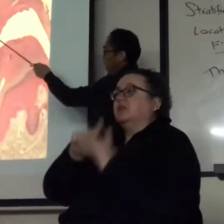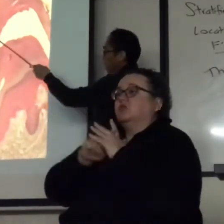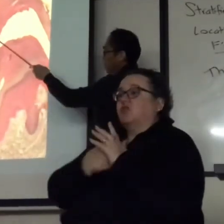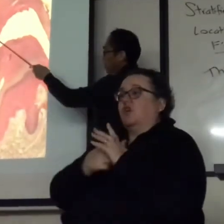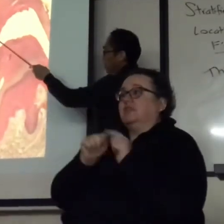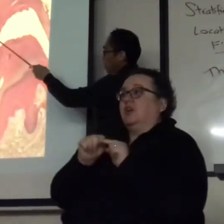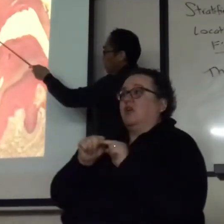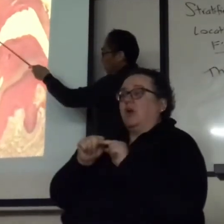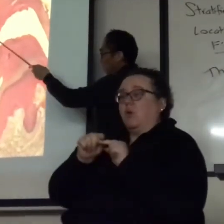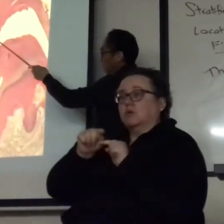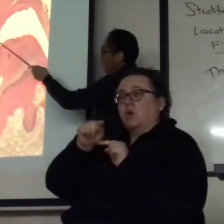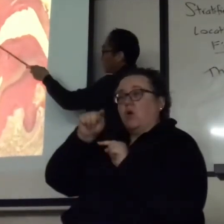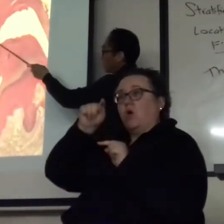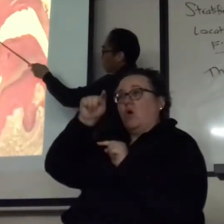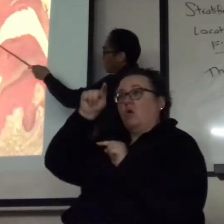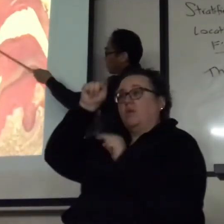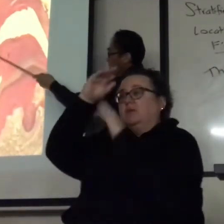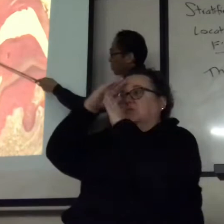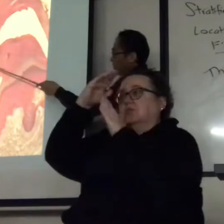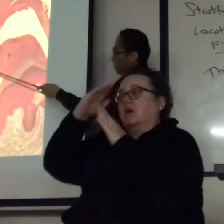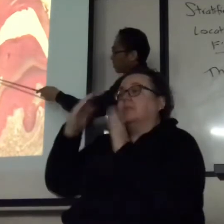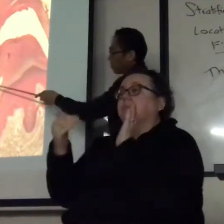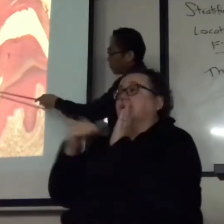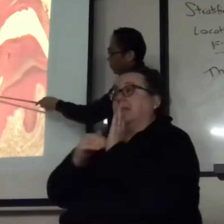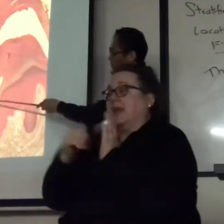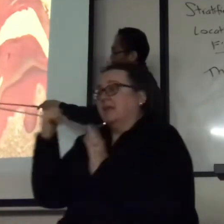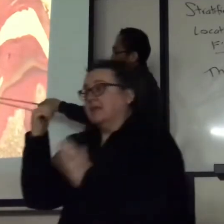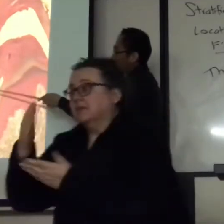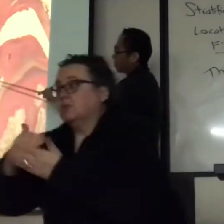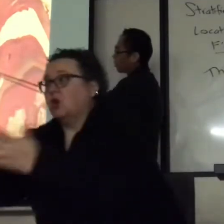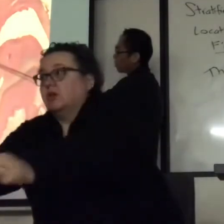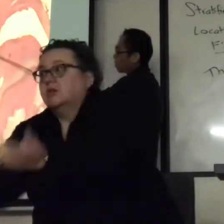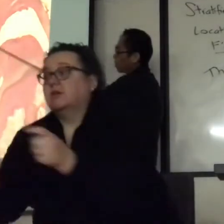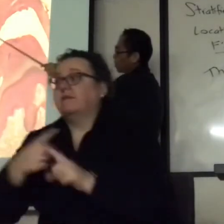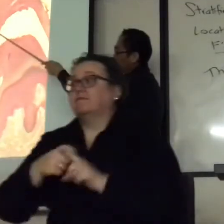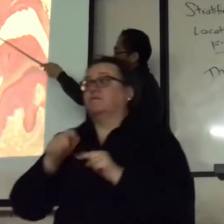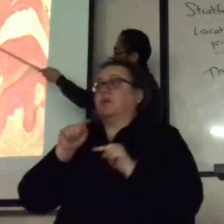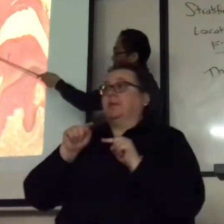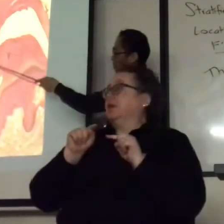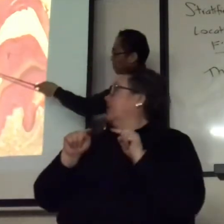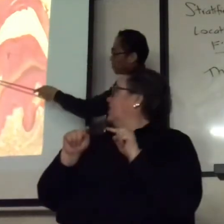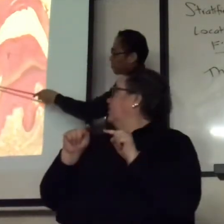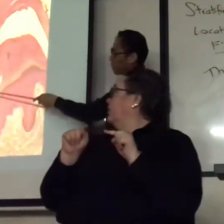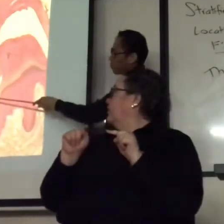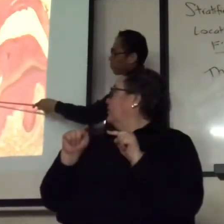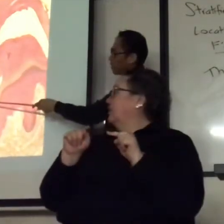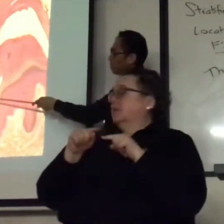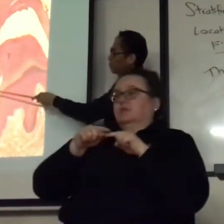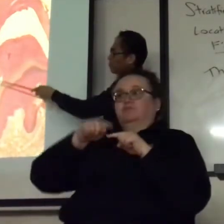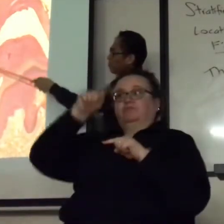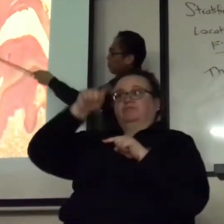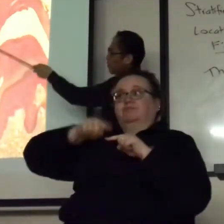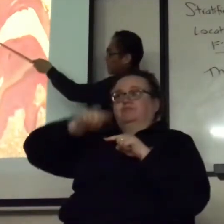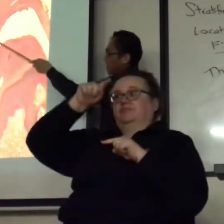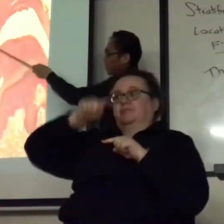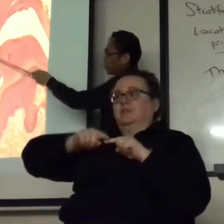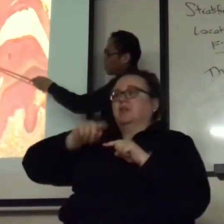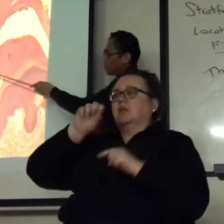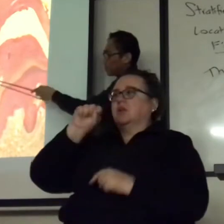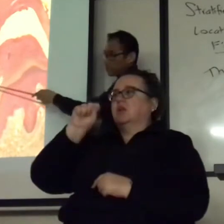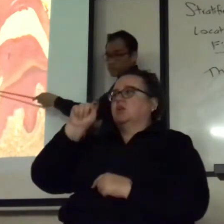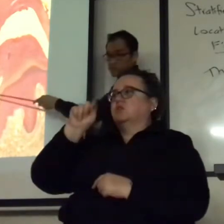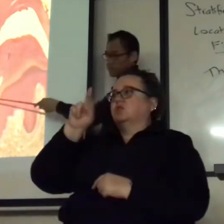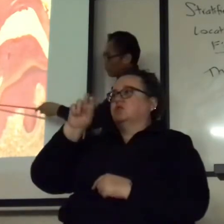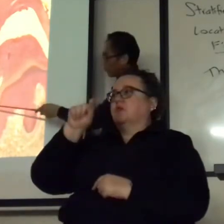way to the top. But again, this part of it, from here to here, is stratum corneum, the dead